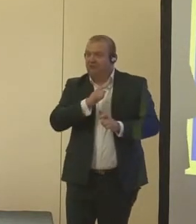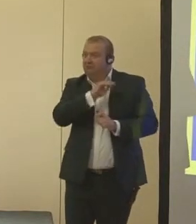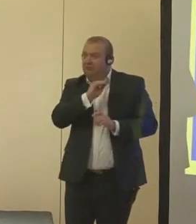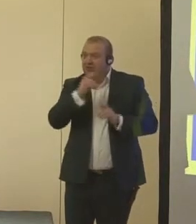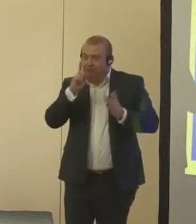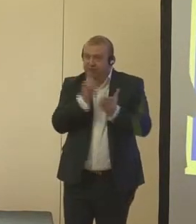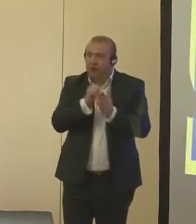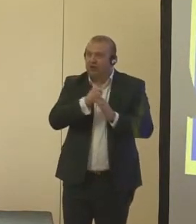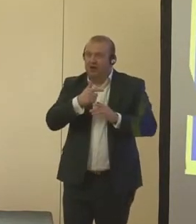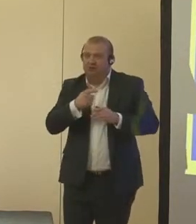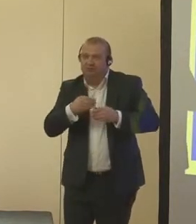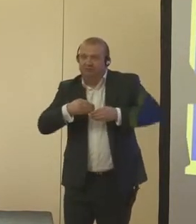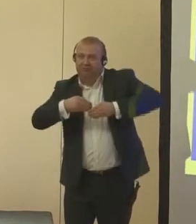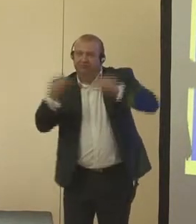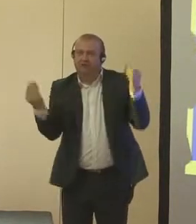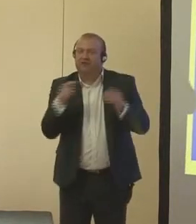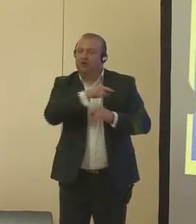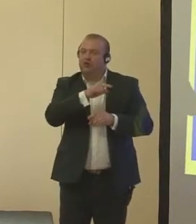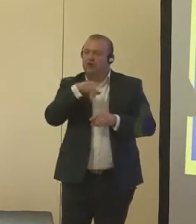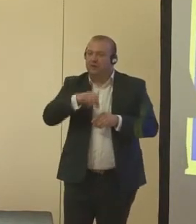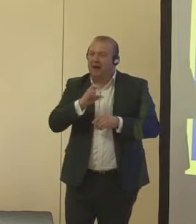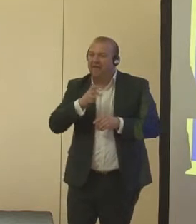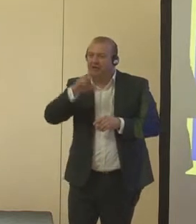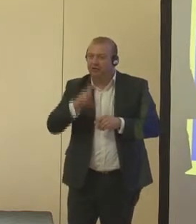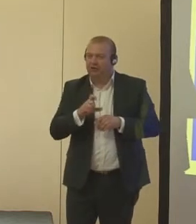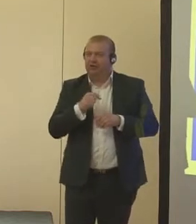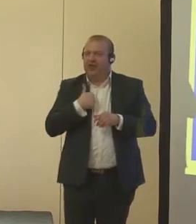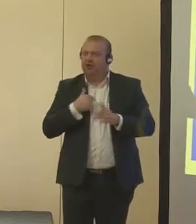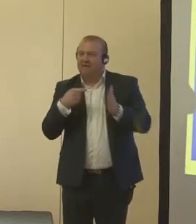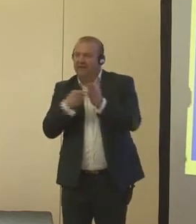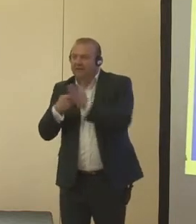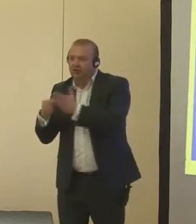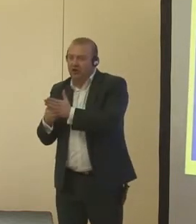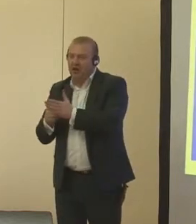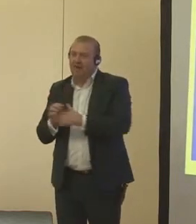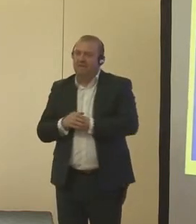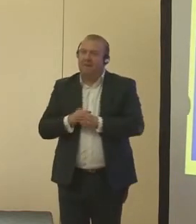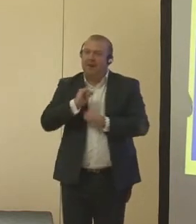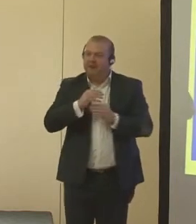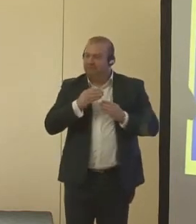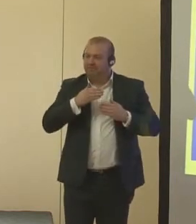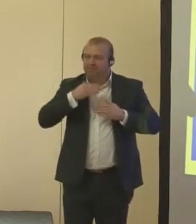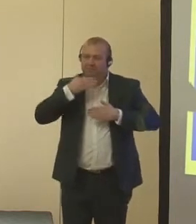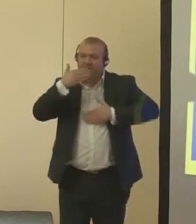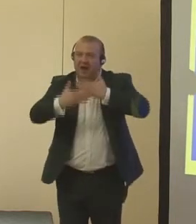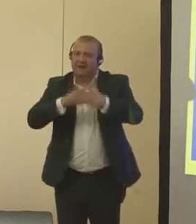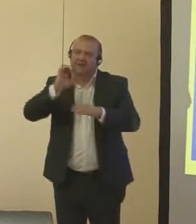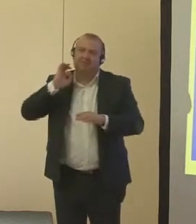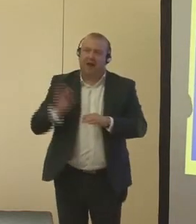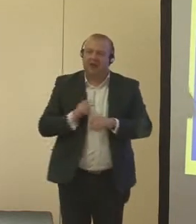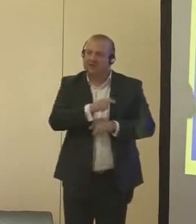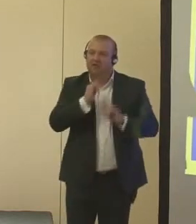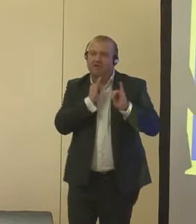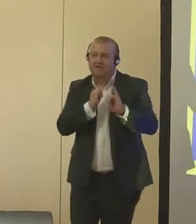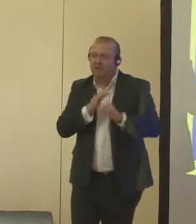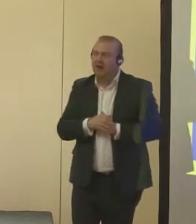bit of information on what does it mean for an organization or for an individual if you want